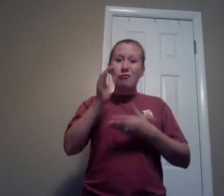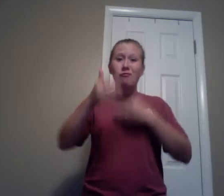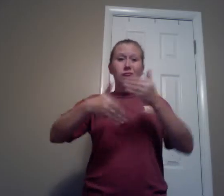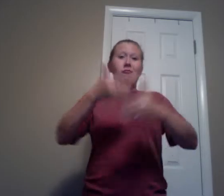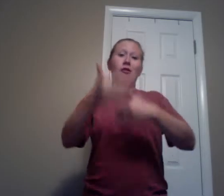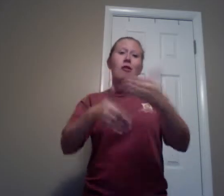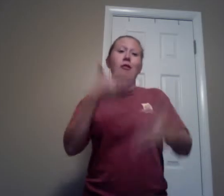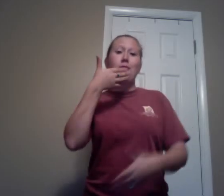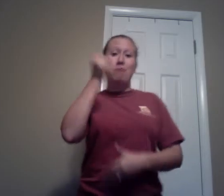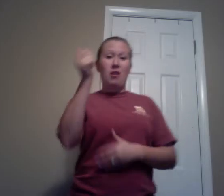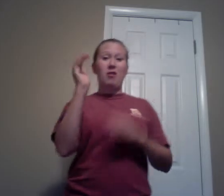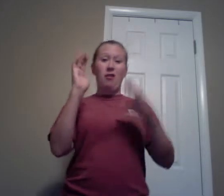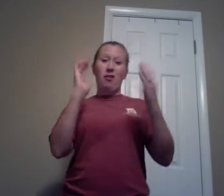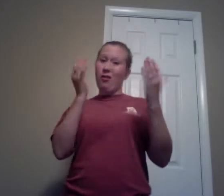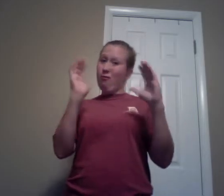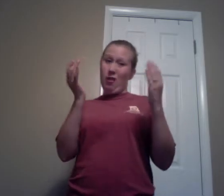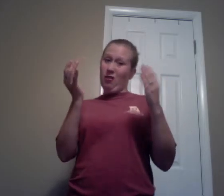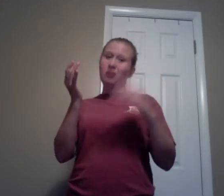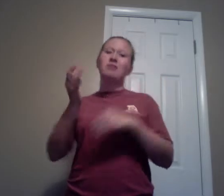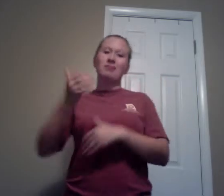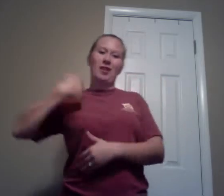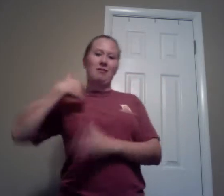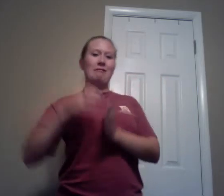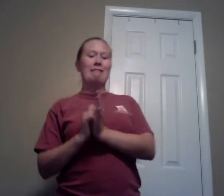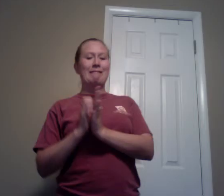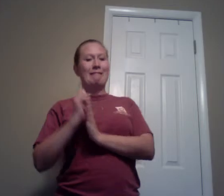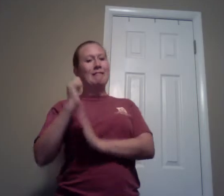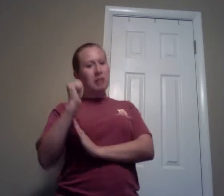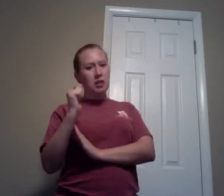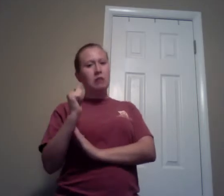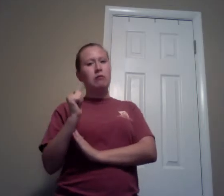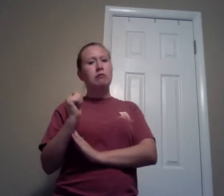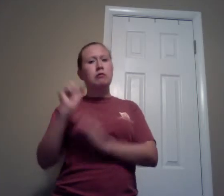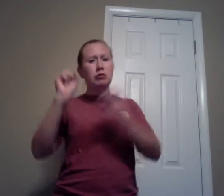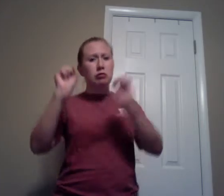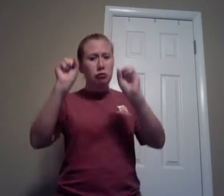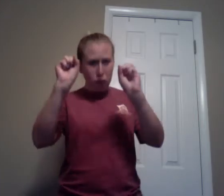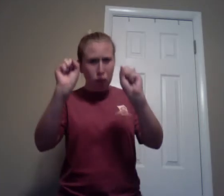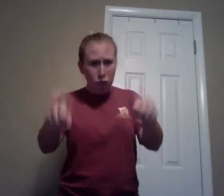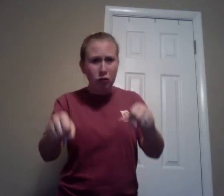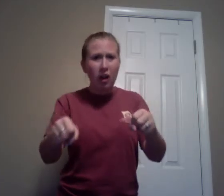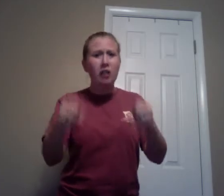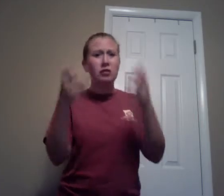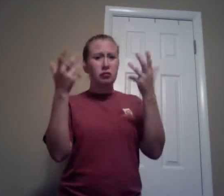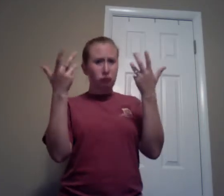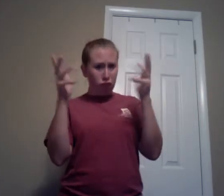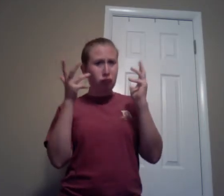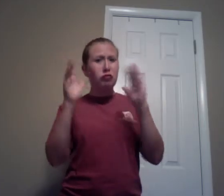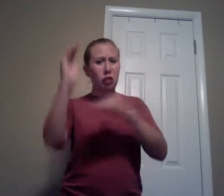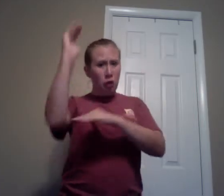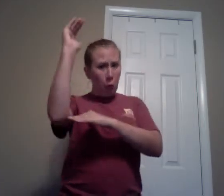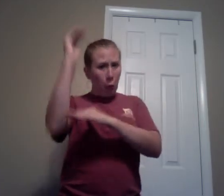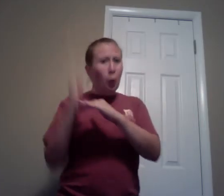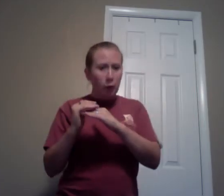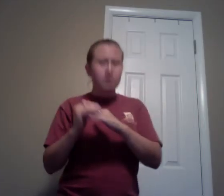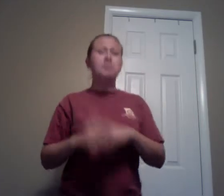mind. Try not to get discouraged. You will make it to the end, and when you do, your colon will be clear. Now, there's some